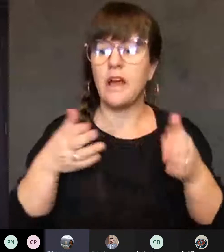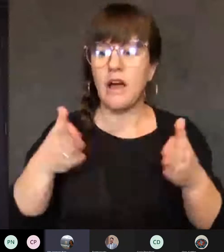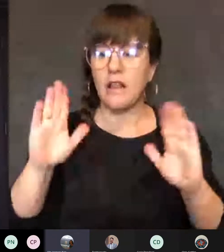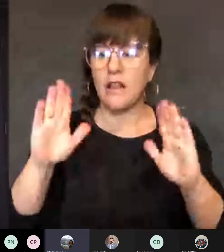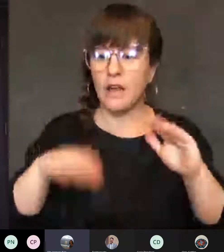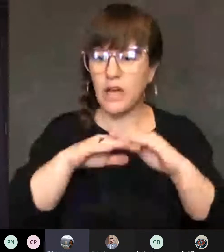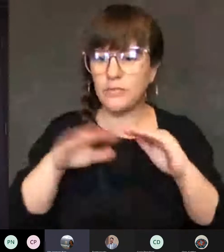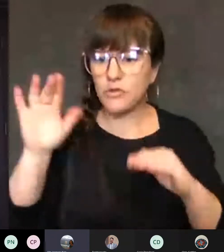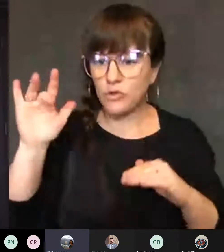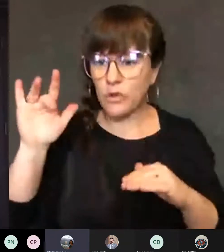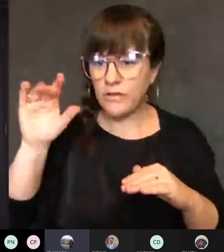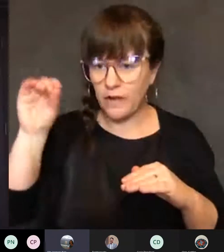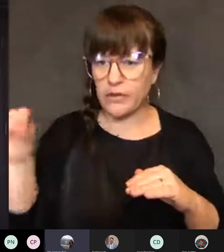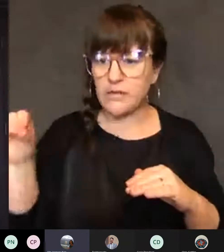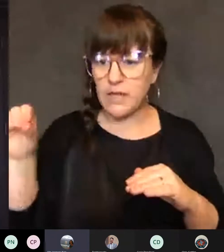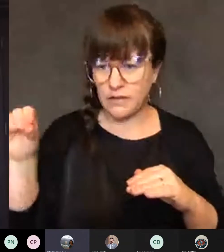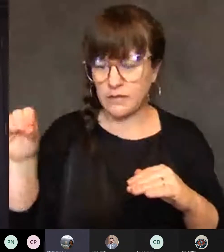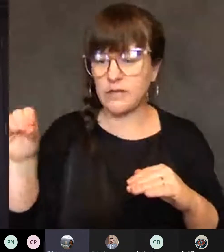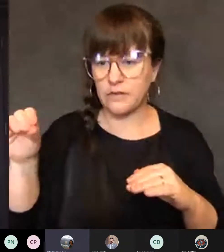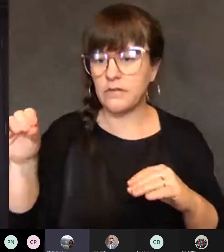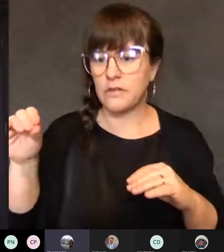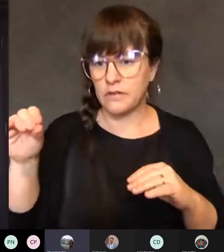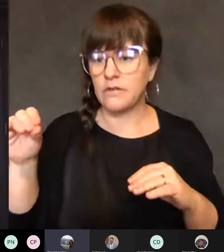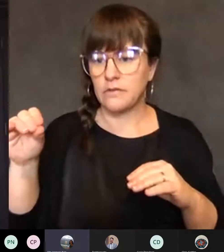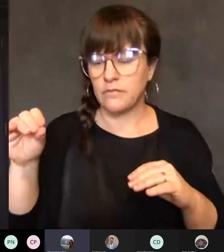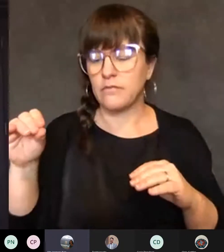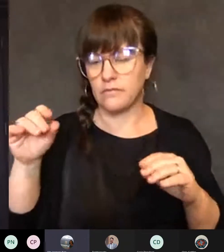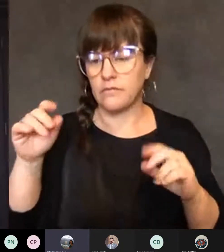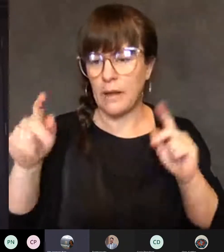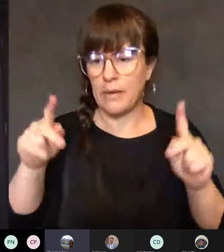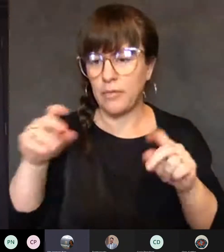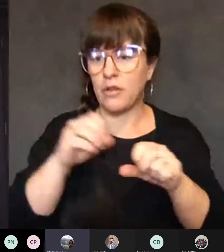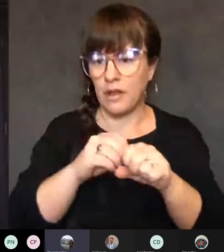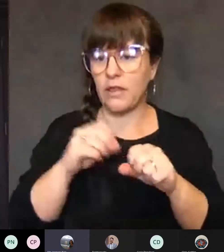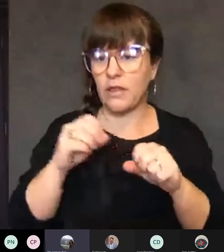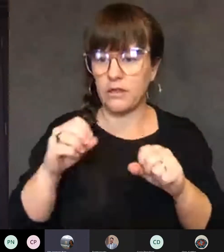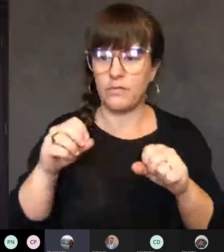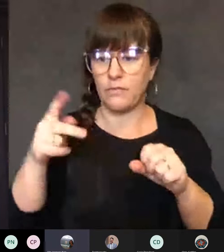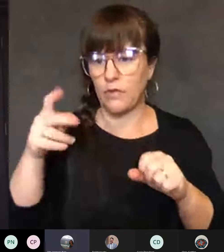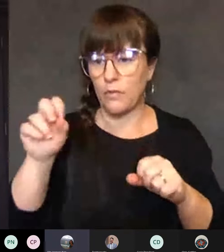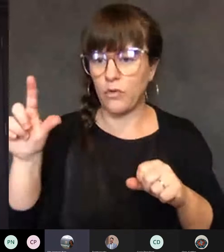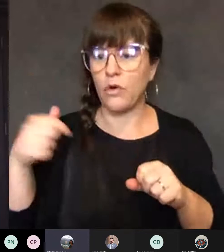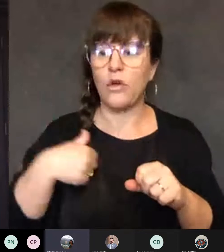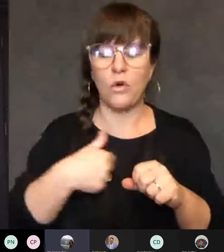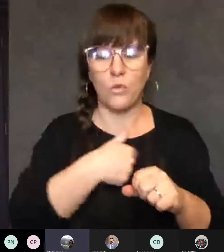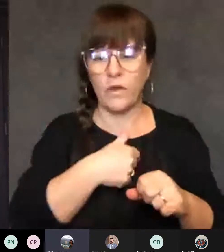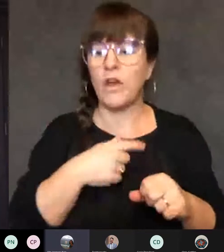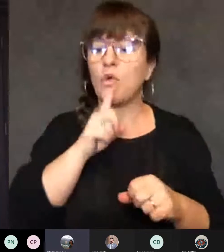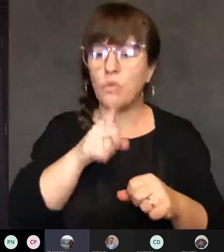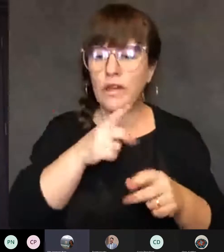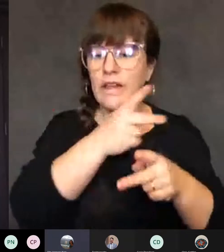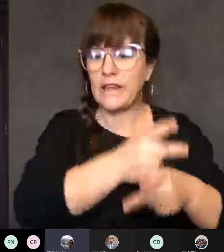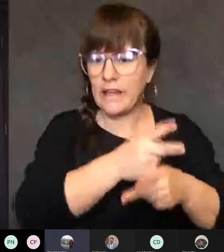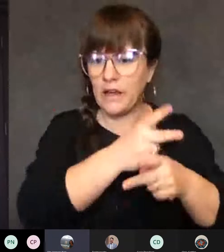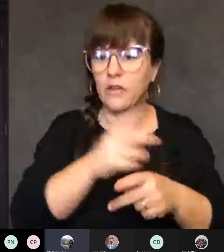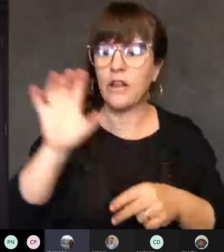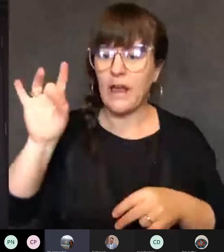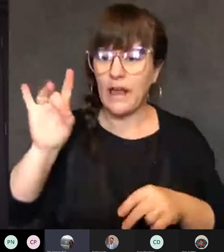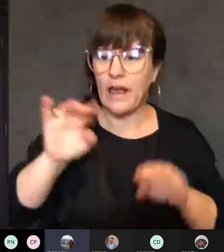in the pool right now. And we're super conservative with our numbers, 8 swimmers at a time plus 2 lifeguards.